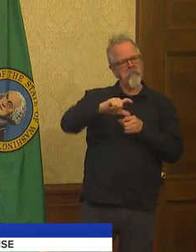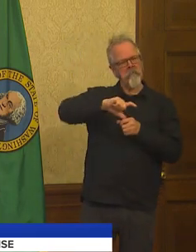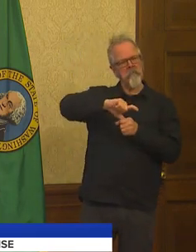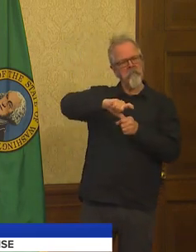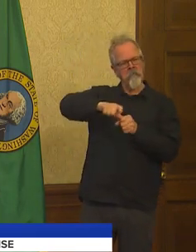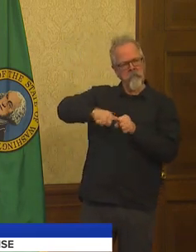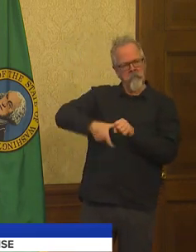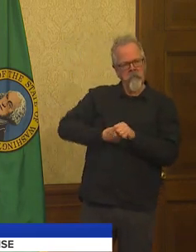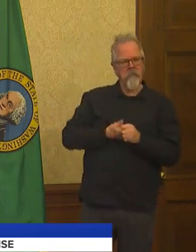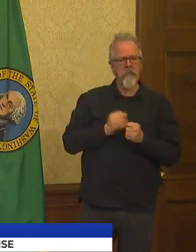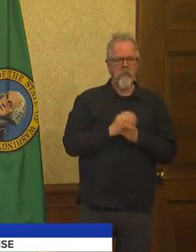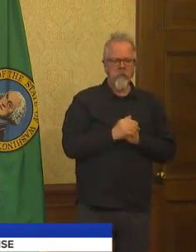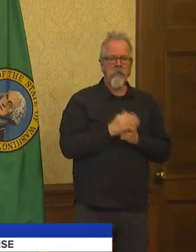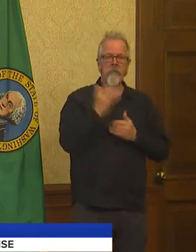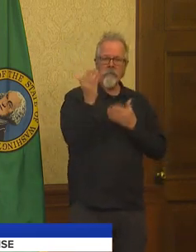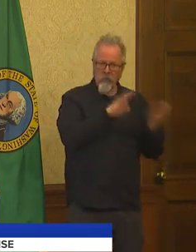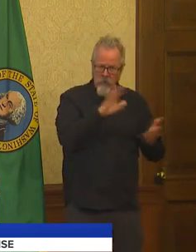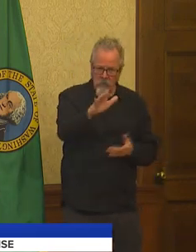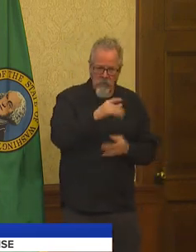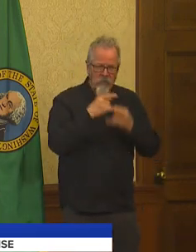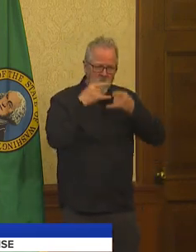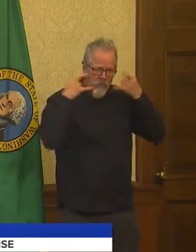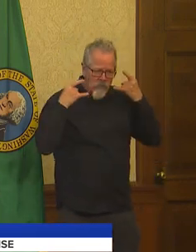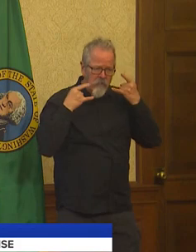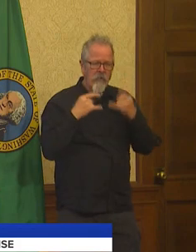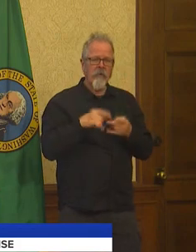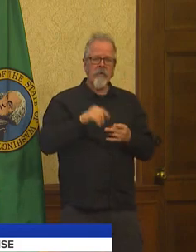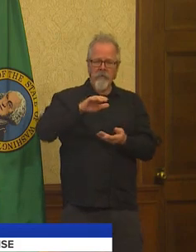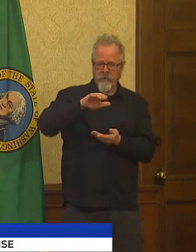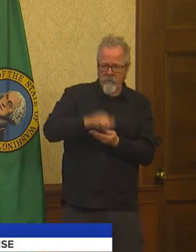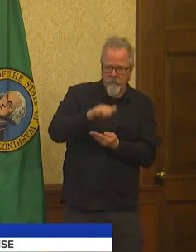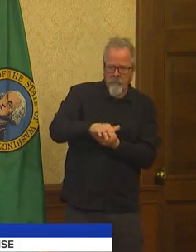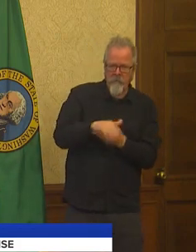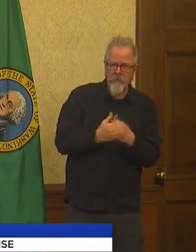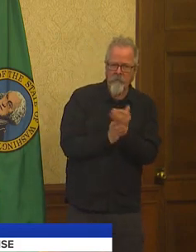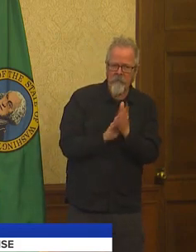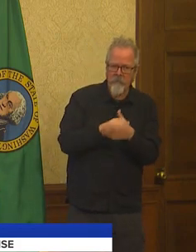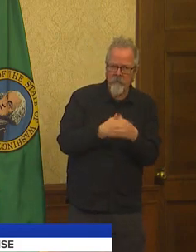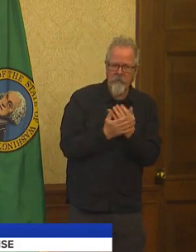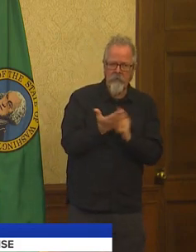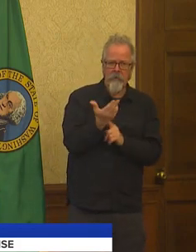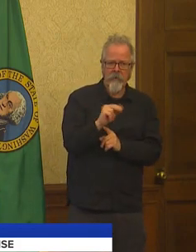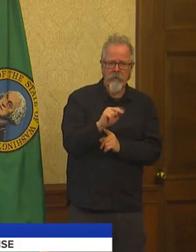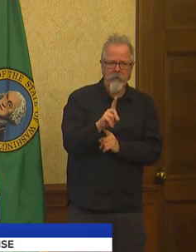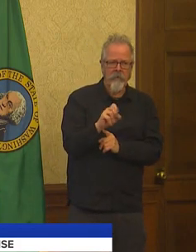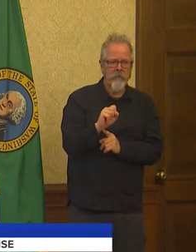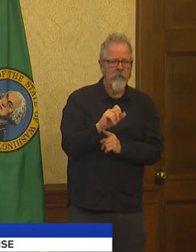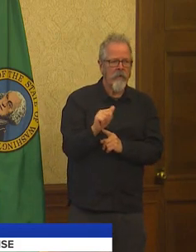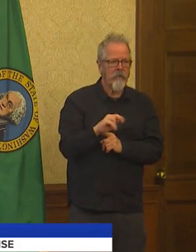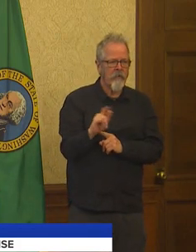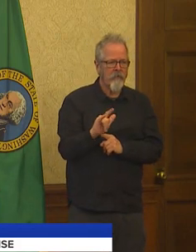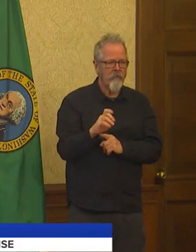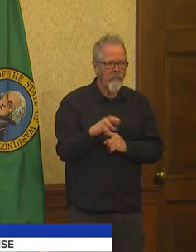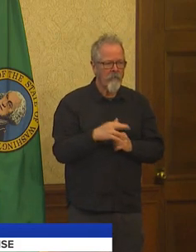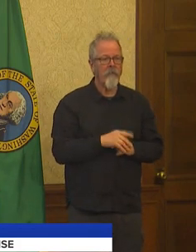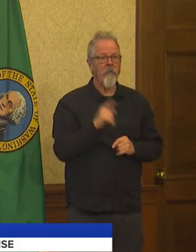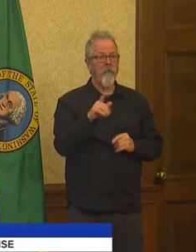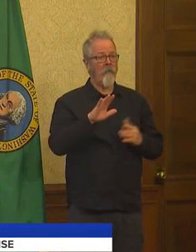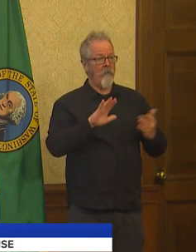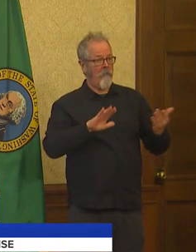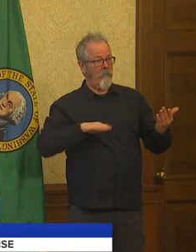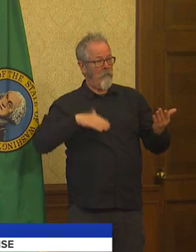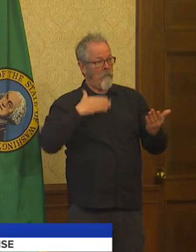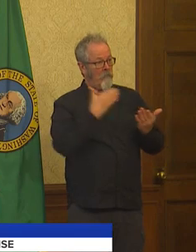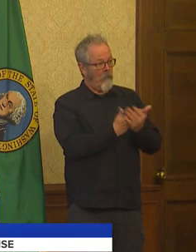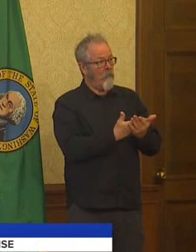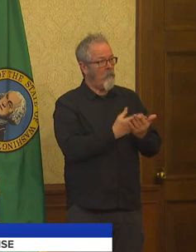together. To our hunters that can't meet those guidelines, so I'm thinking spring turkey and some of our spring bear hunters, if you can meet the guidelines,